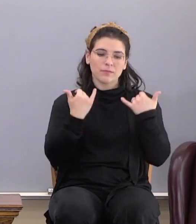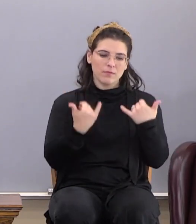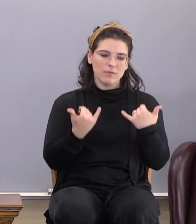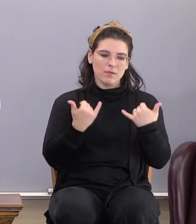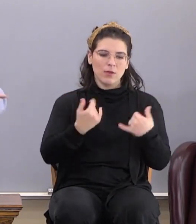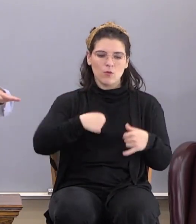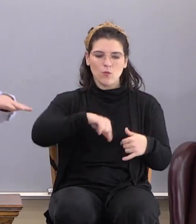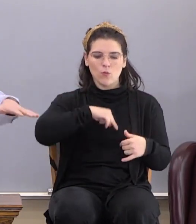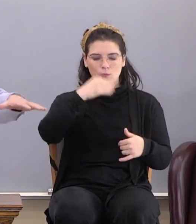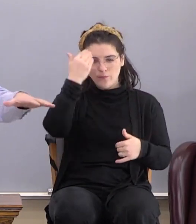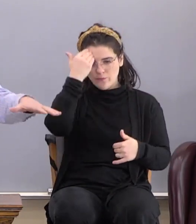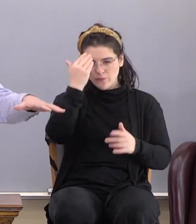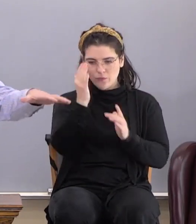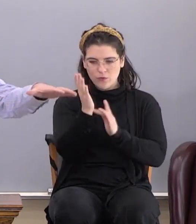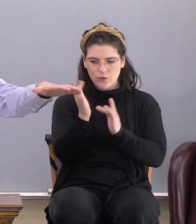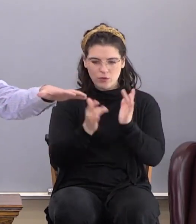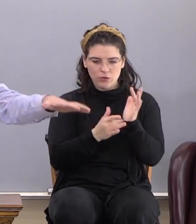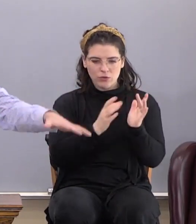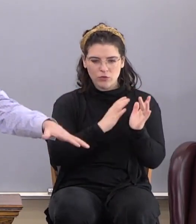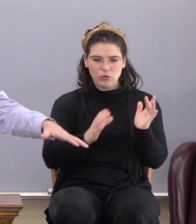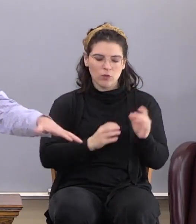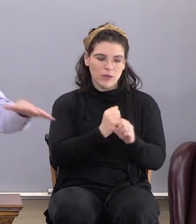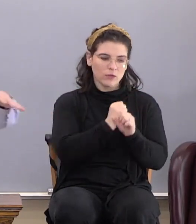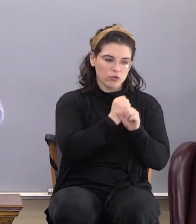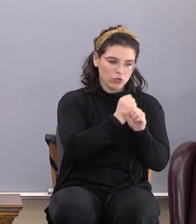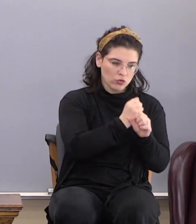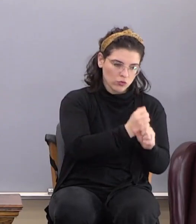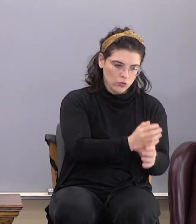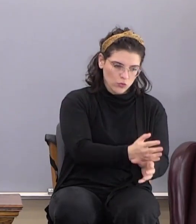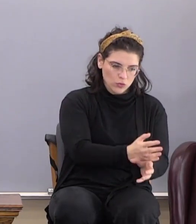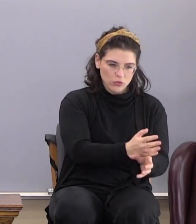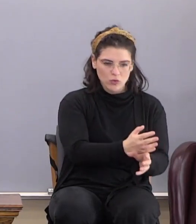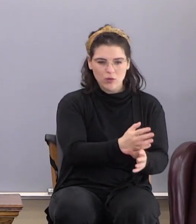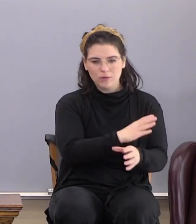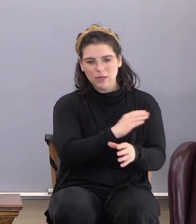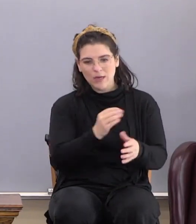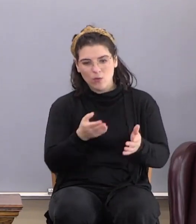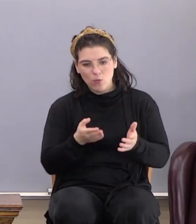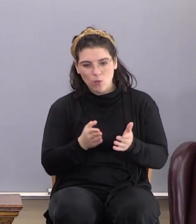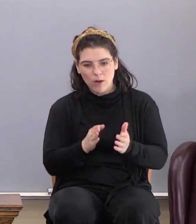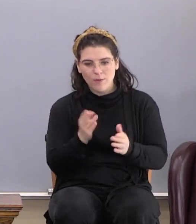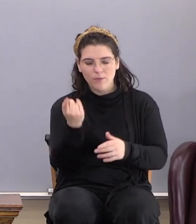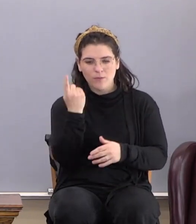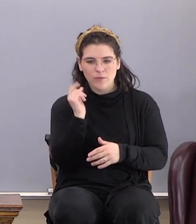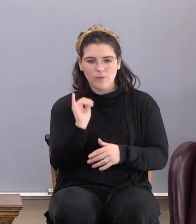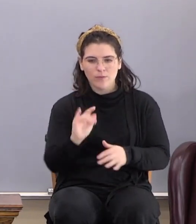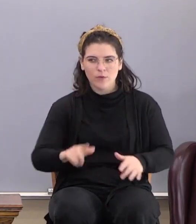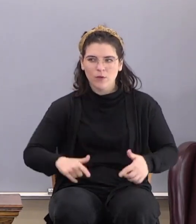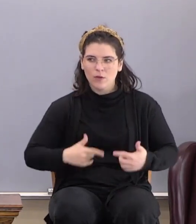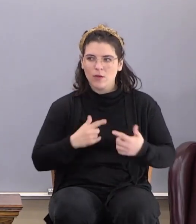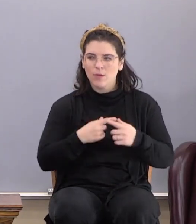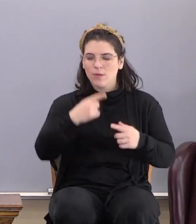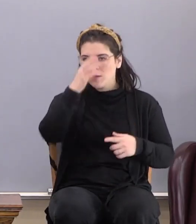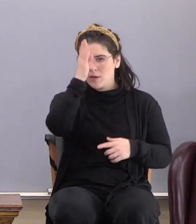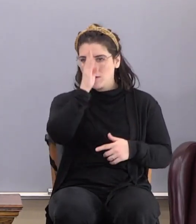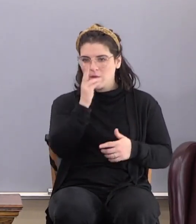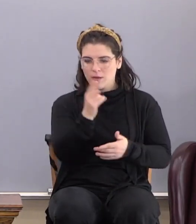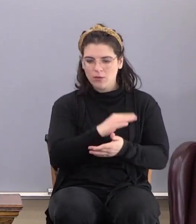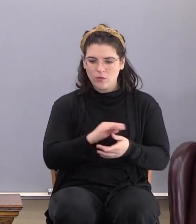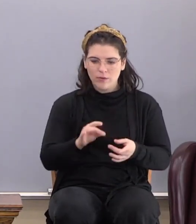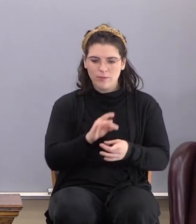Christ. He's the source, cause, and means of eternal life. But God the Holy Spirit is the agent